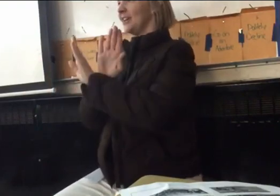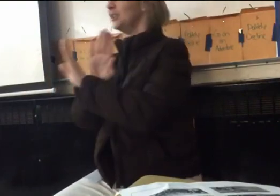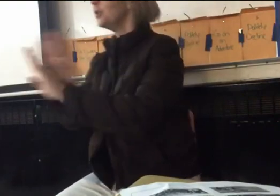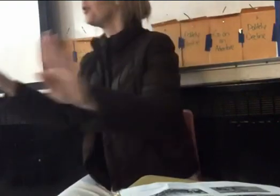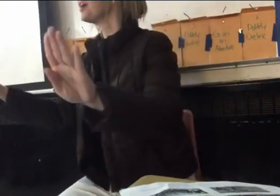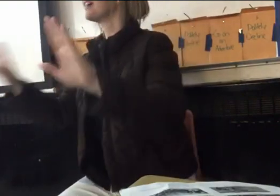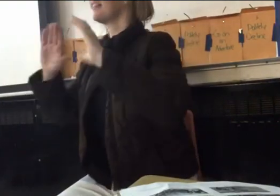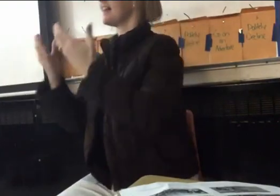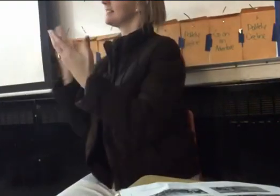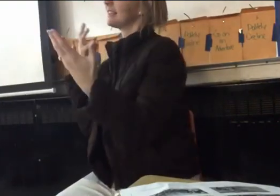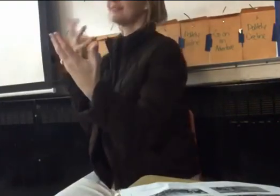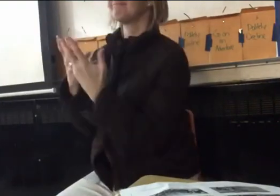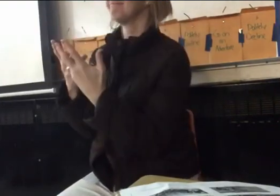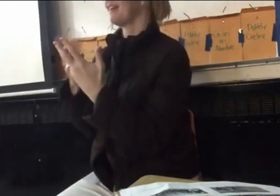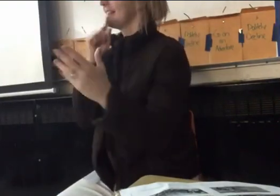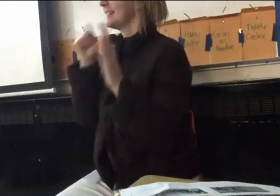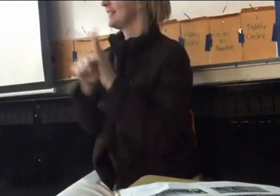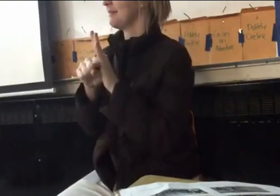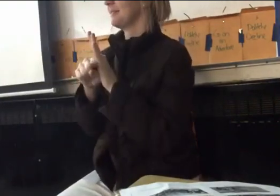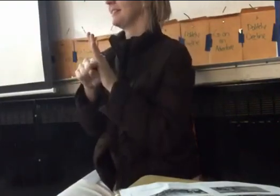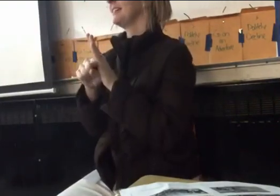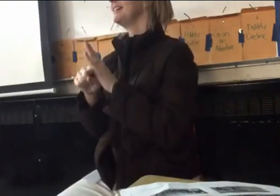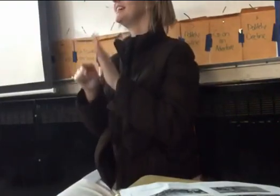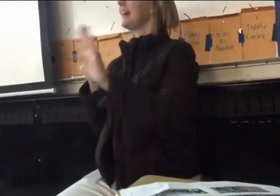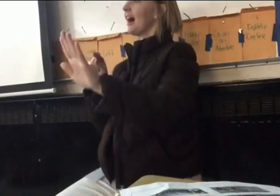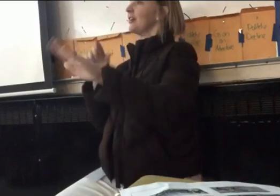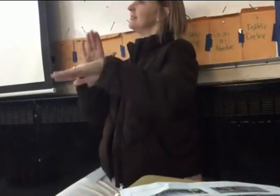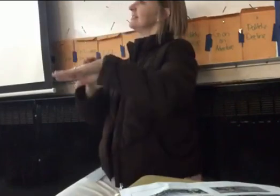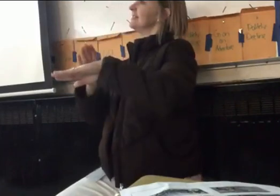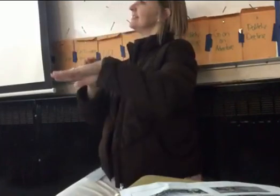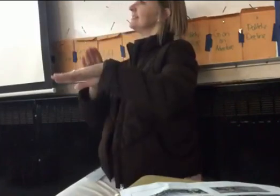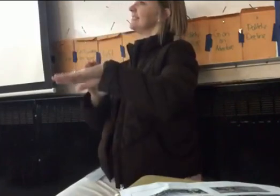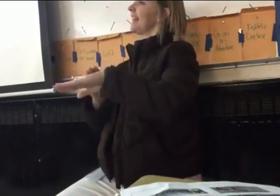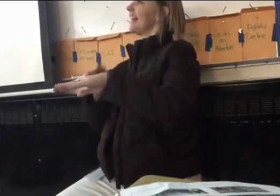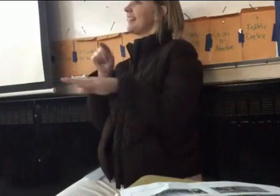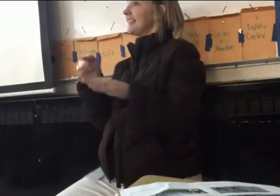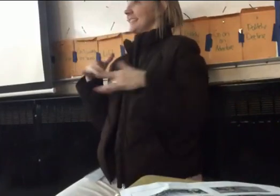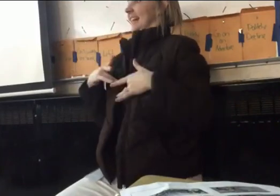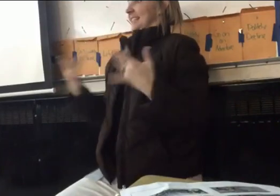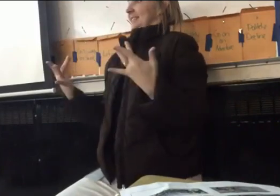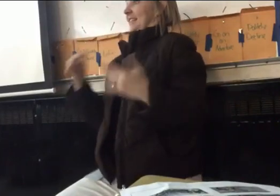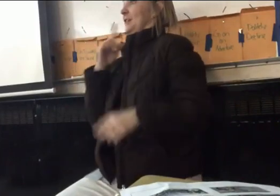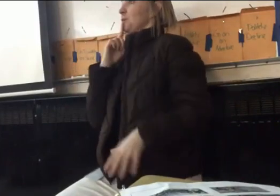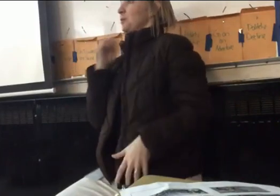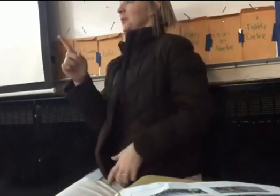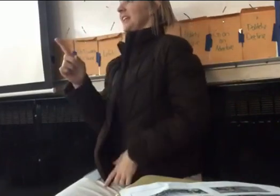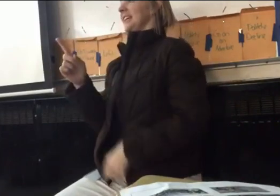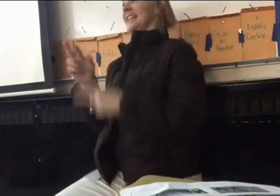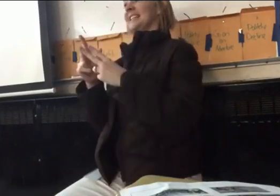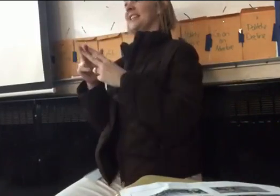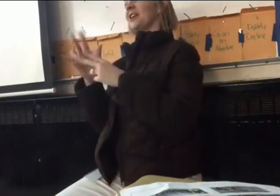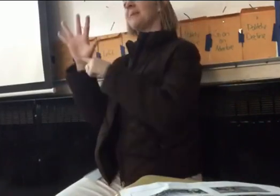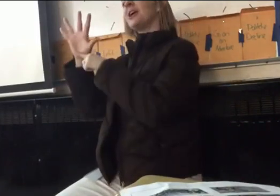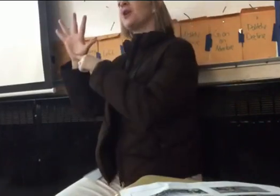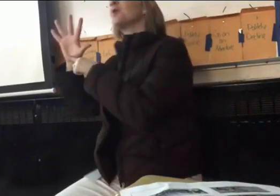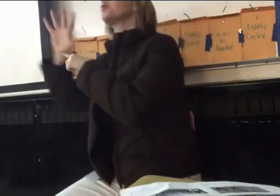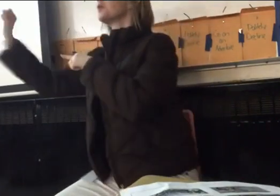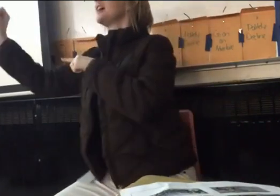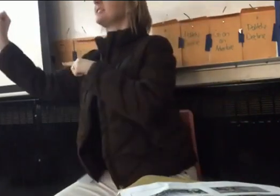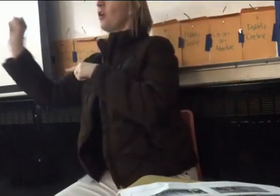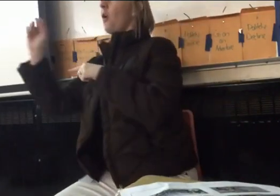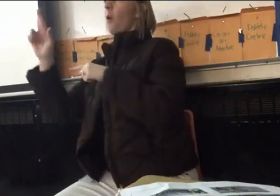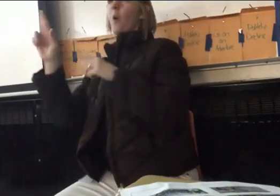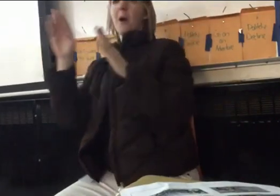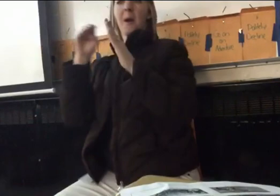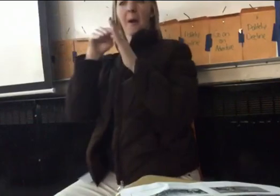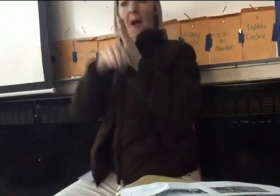thing. Now here's my little warning. This activity really either is going to be great